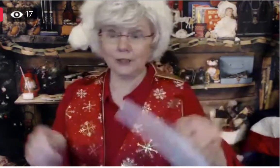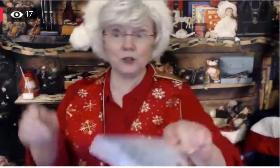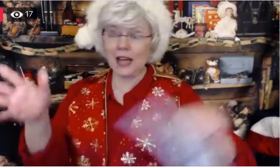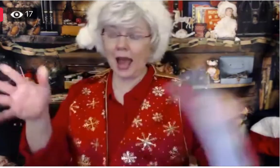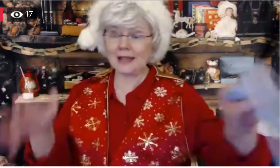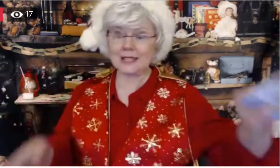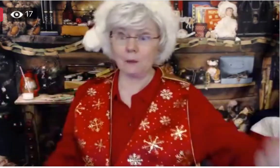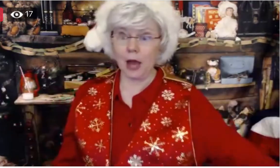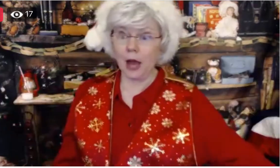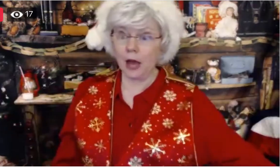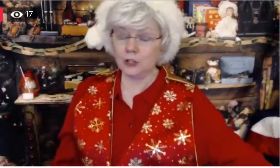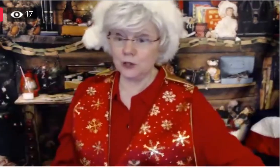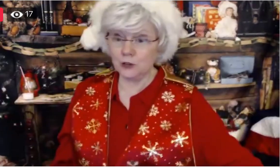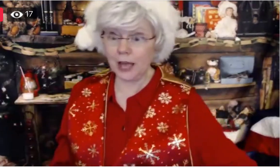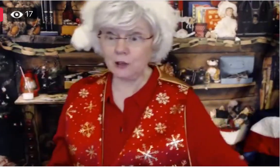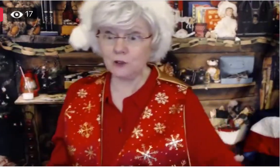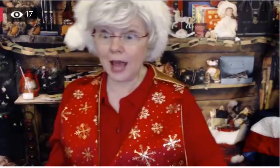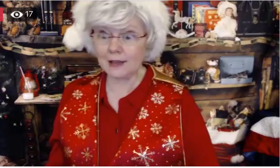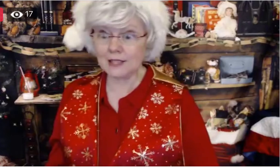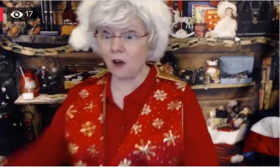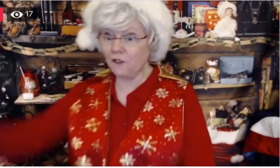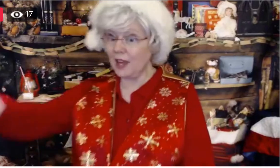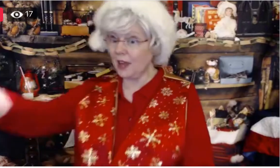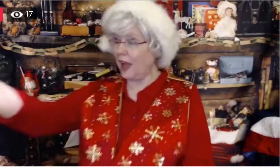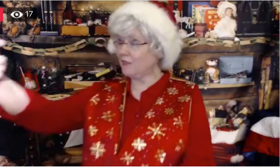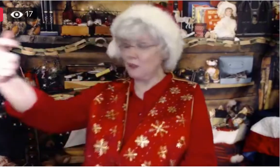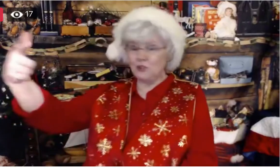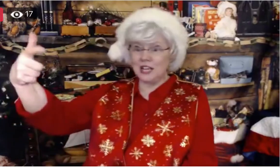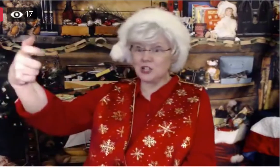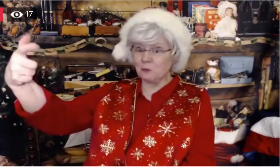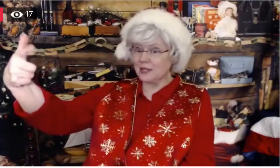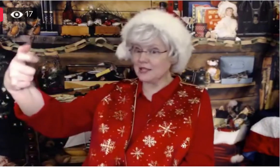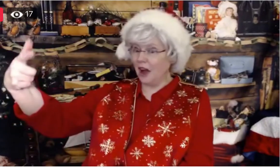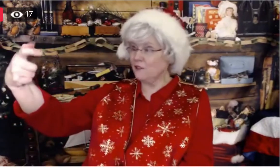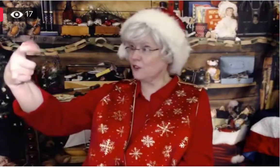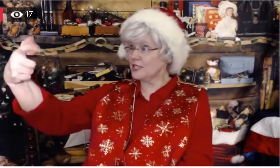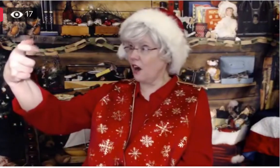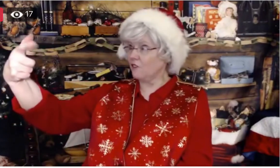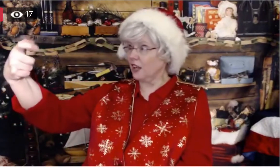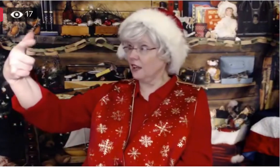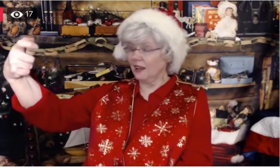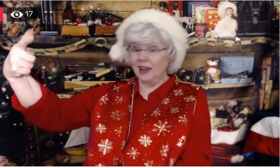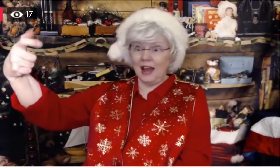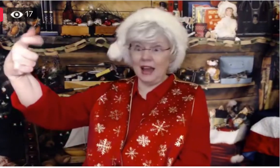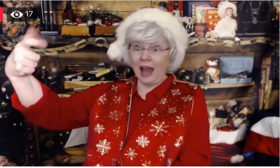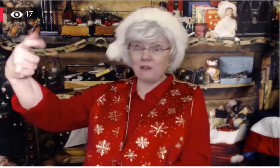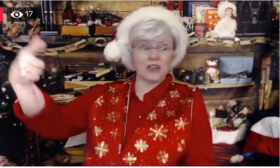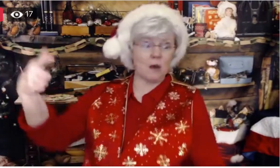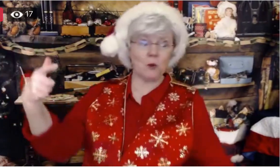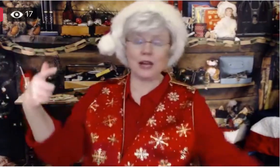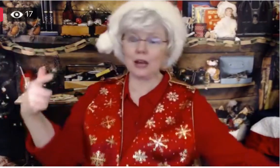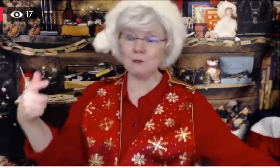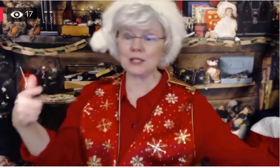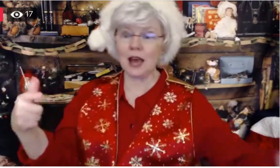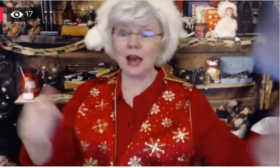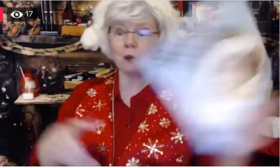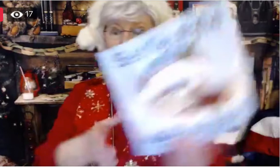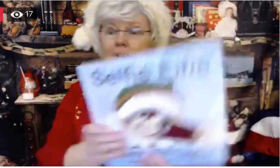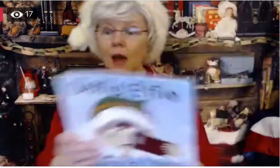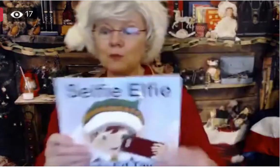you can ask them, can you take a selfie? And then you teach them the sign for selfie and have them when it comes